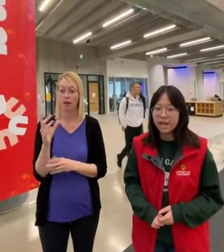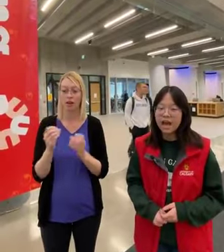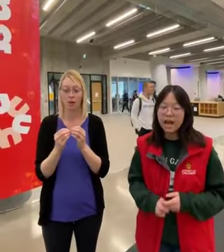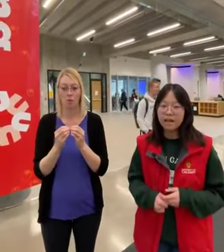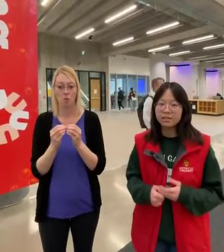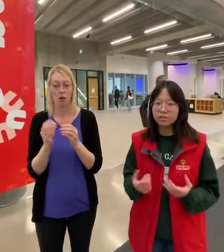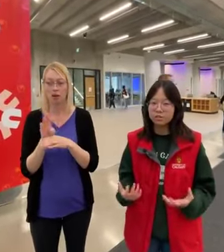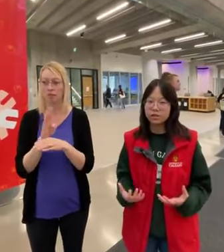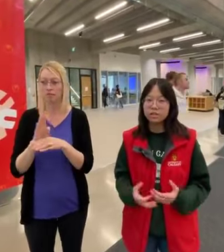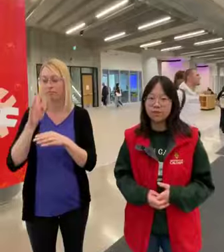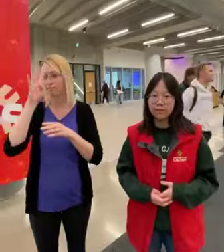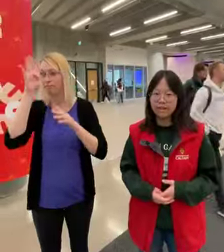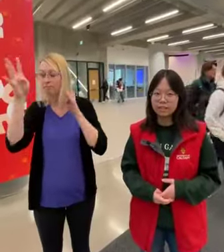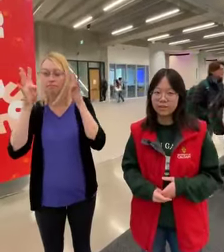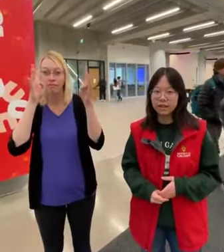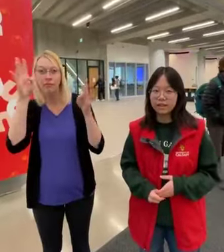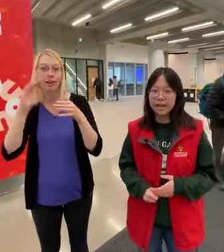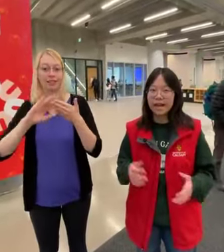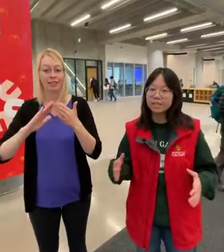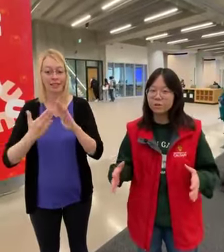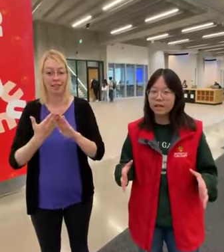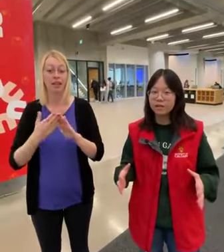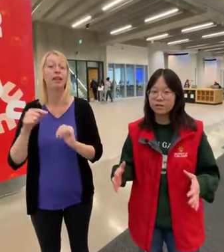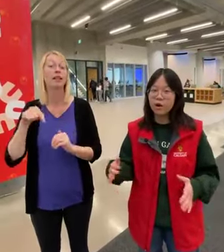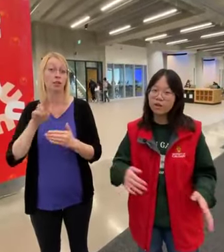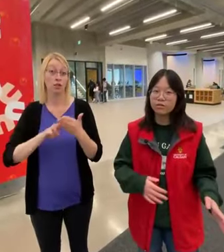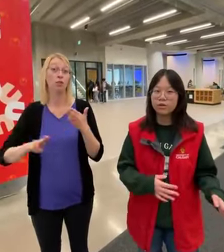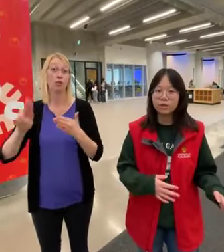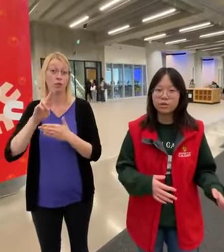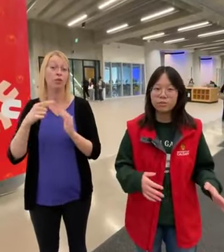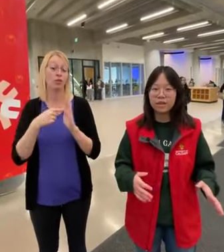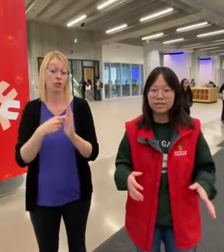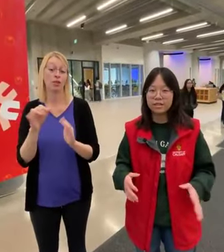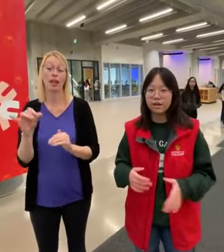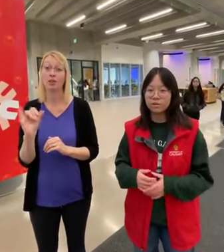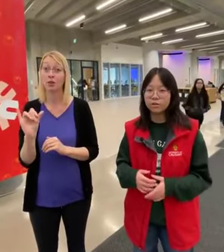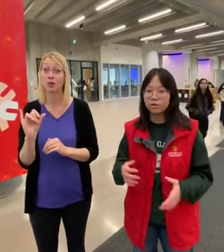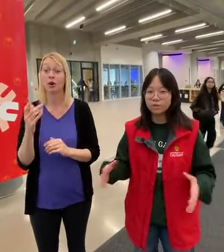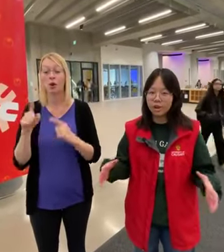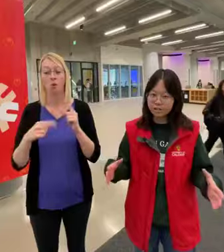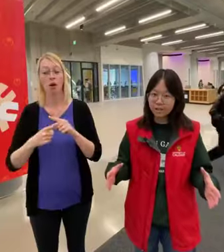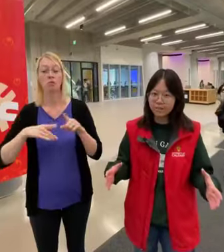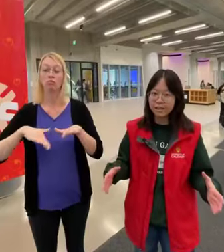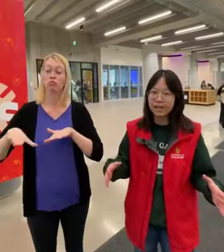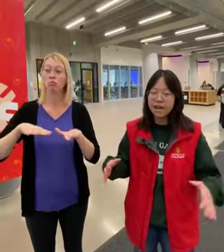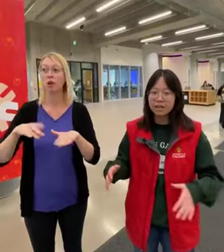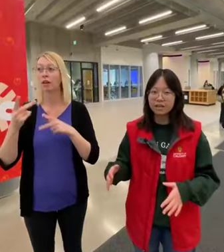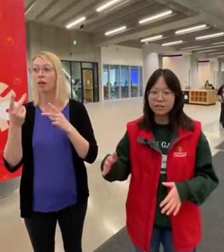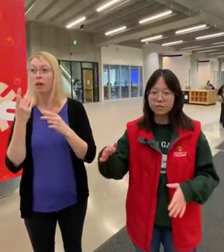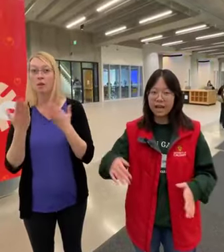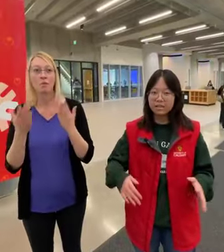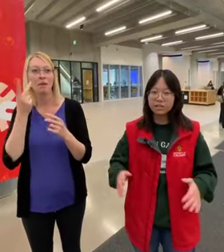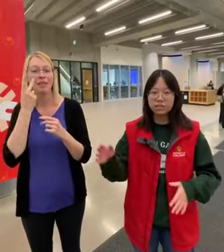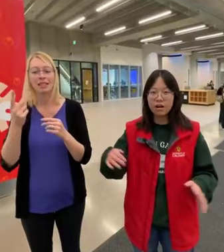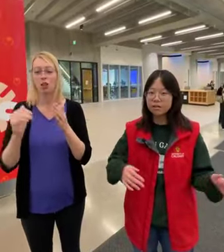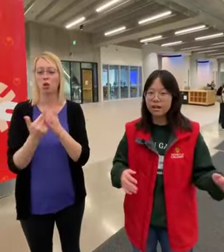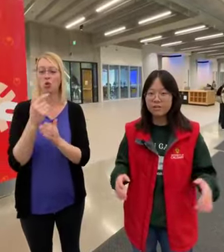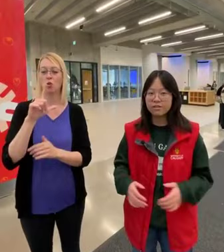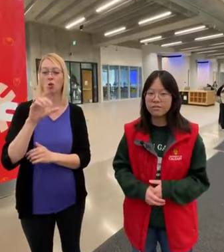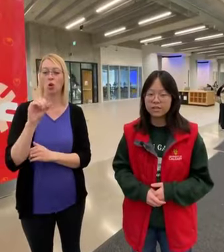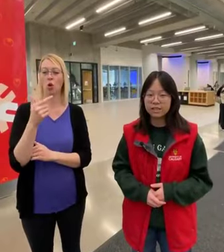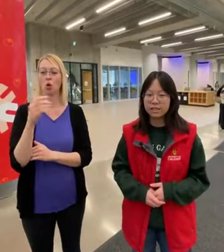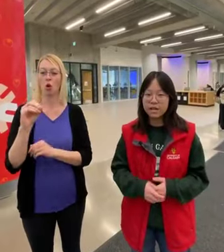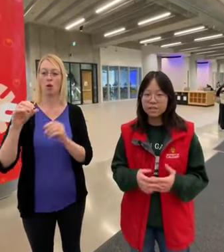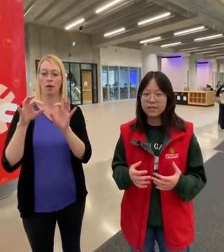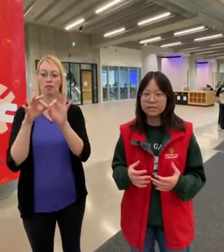entrepreneurial city, and this university really likes to reflect that. As we kind of walk throughout the tour, you might see our logo Start Something kind of plastered all